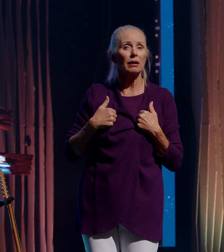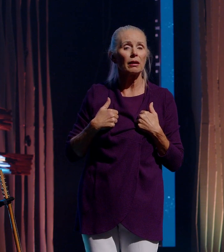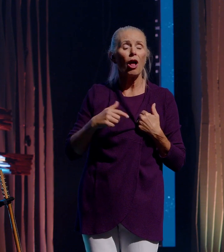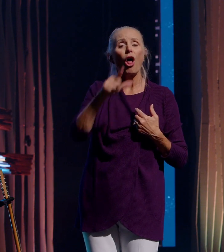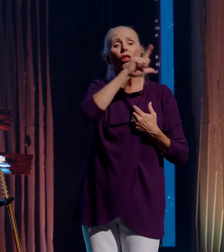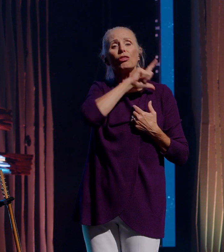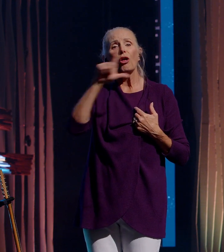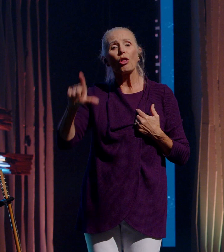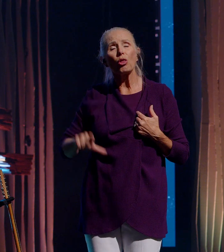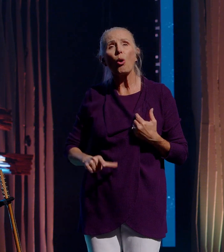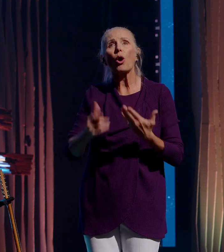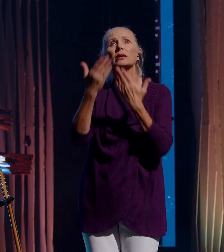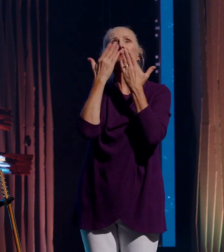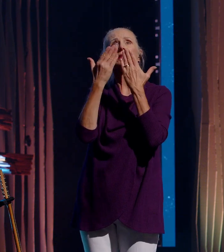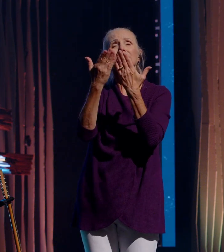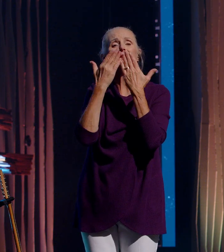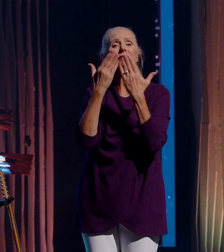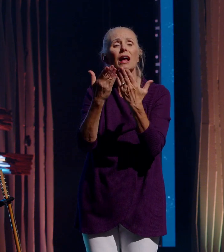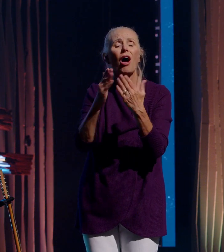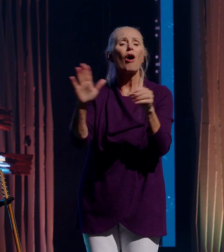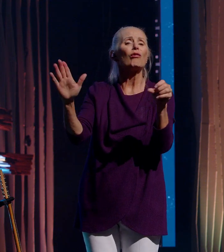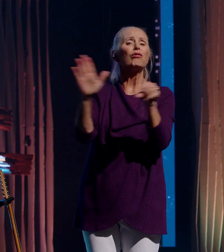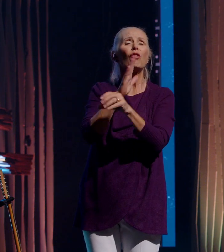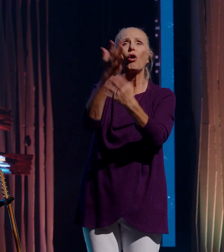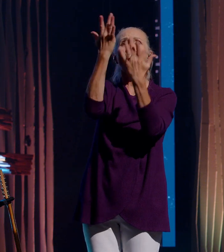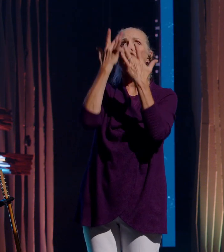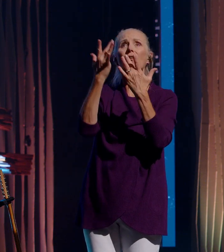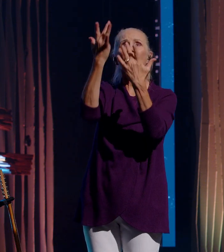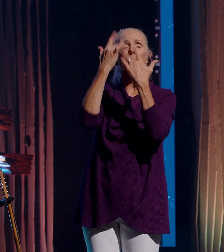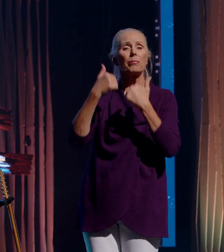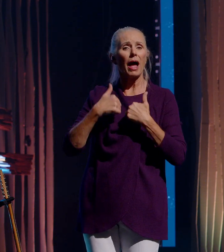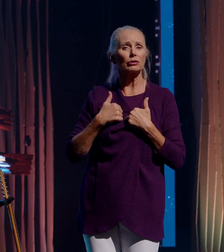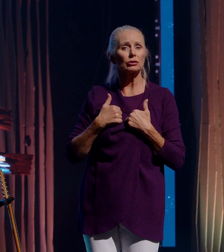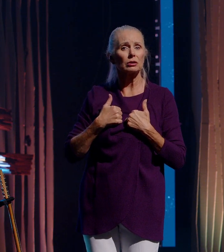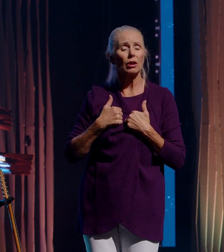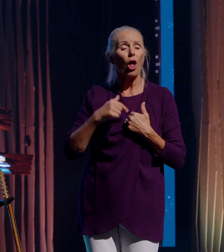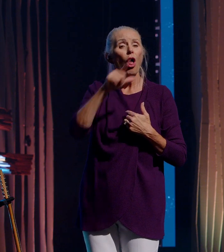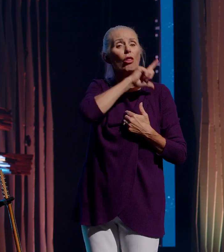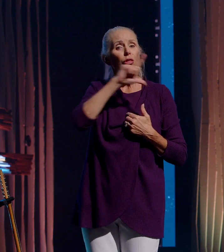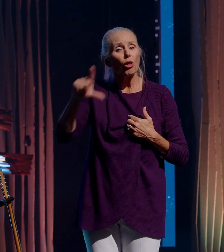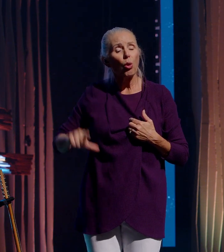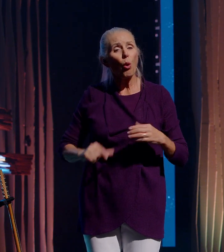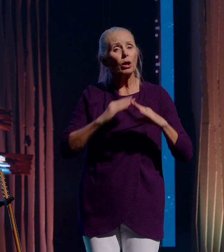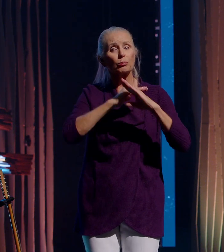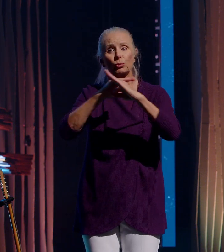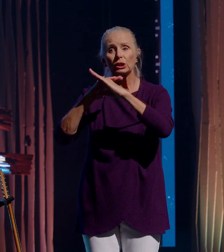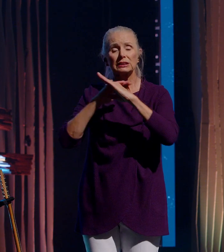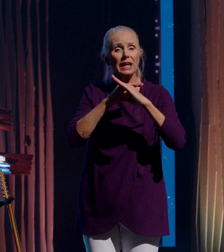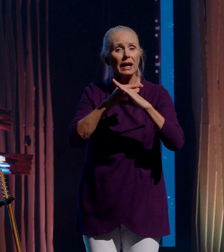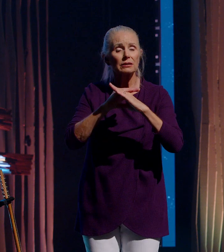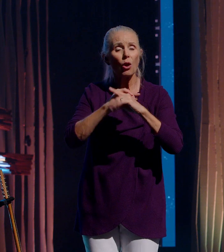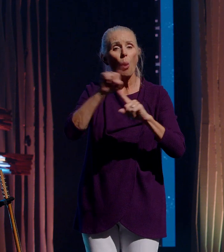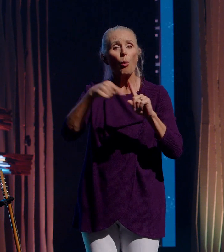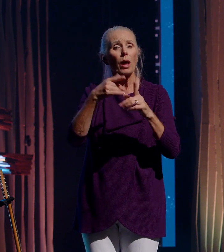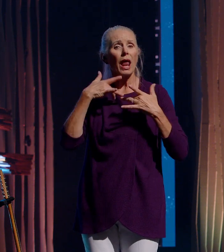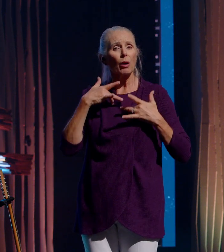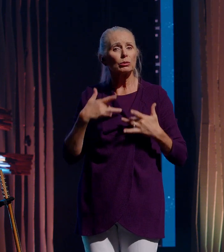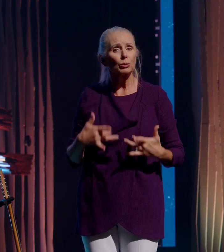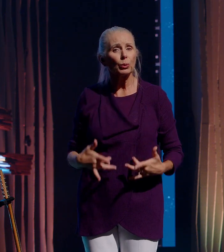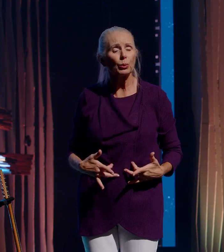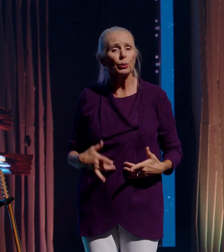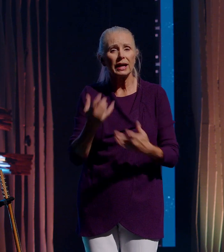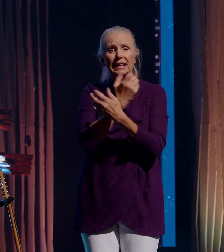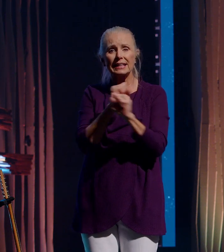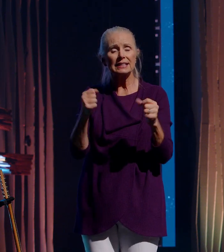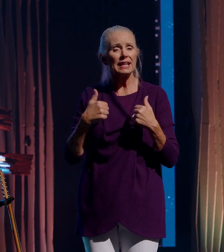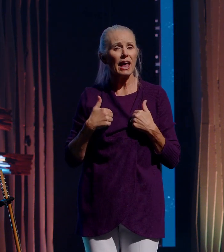and righteous. Our God is full of compassion. The Lord protects the unwary. When I was brought low, he saved me.